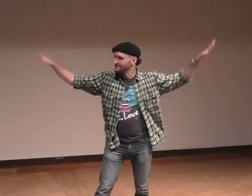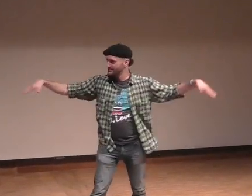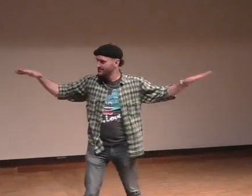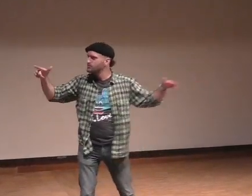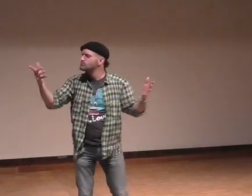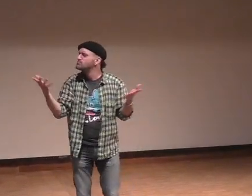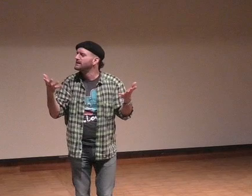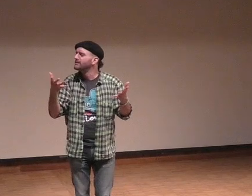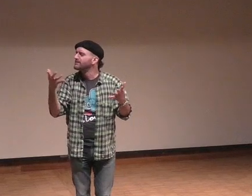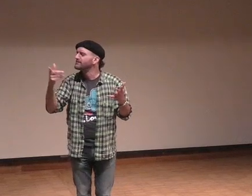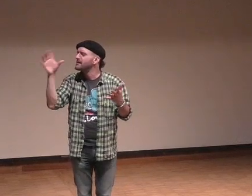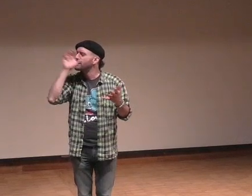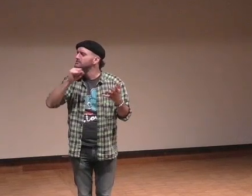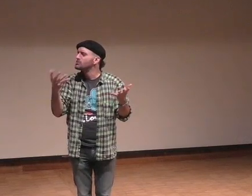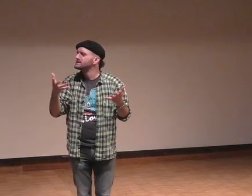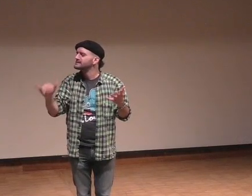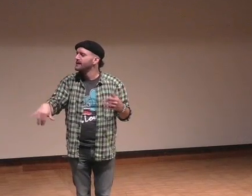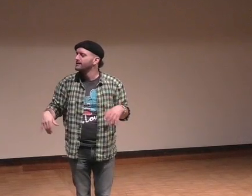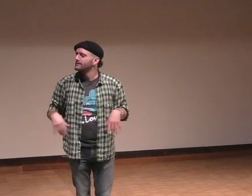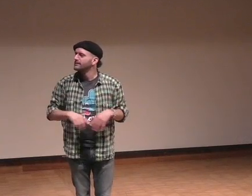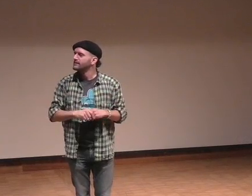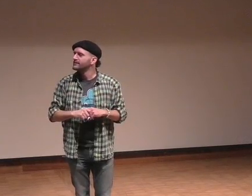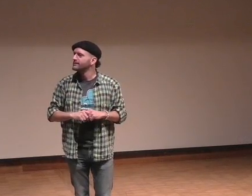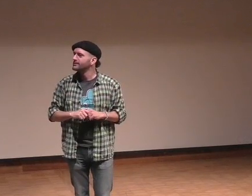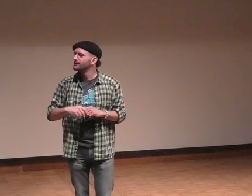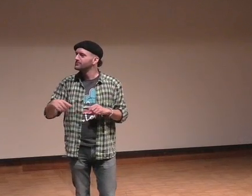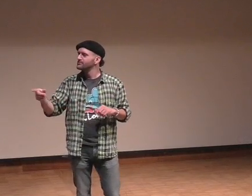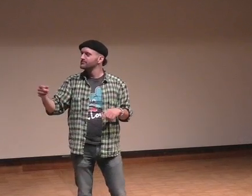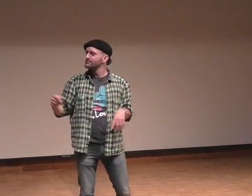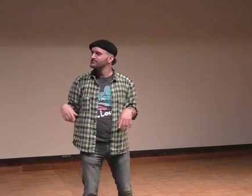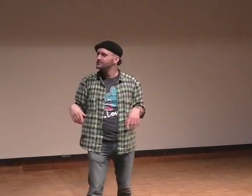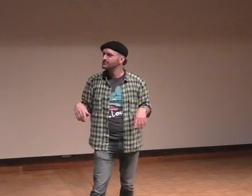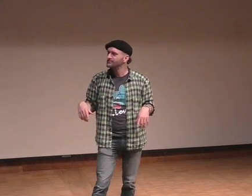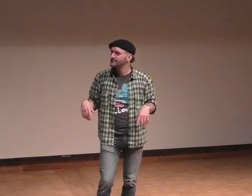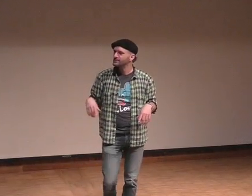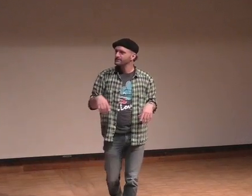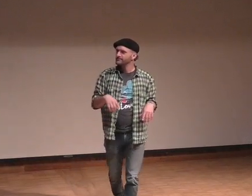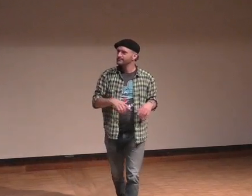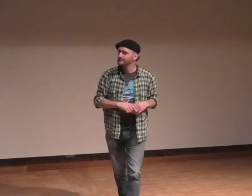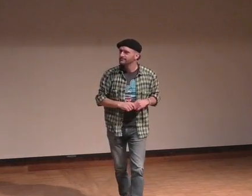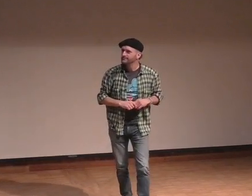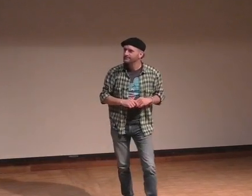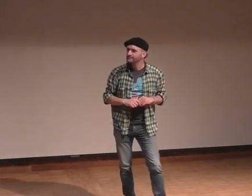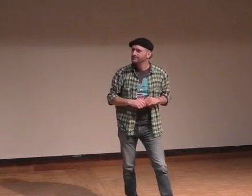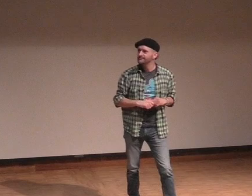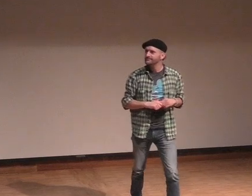The bird flying. Guess what that shape is? What do you think that was?